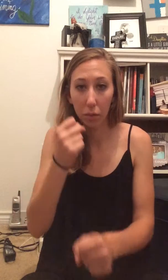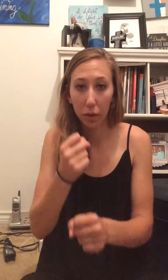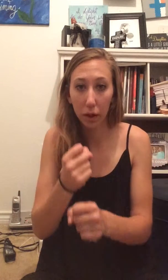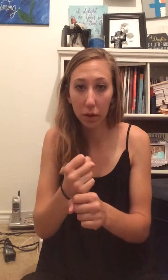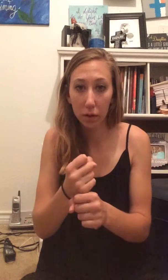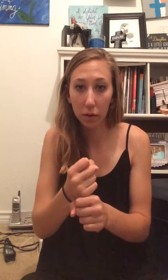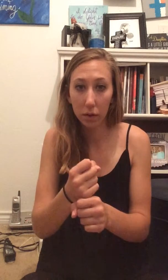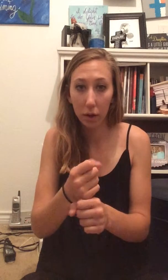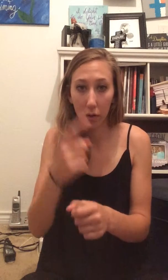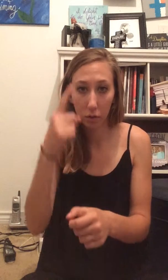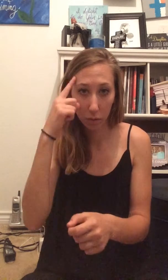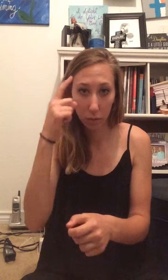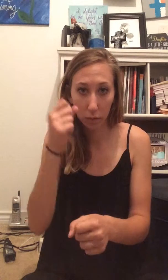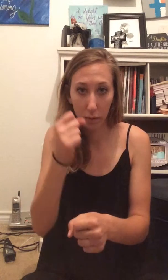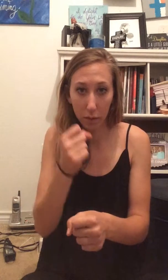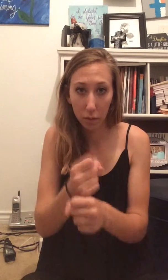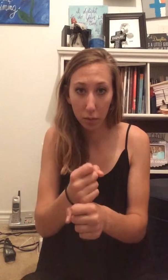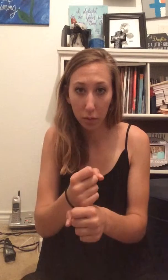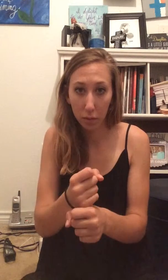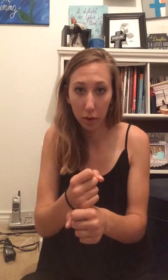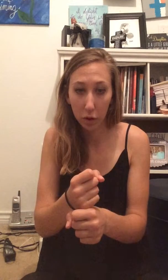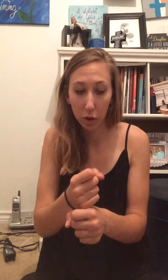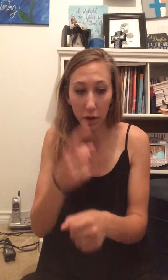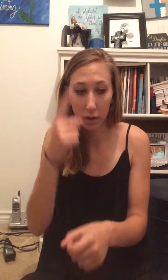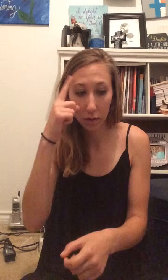you bring it together. where I trust?